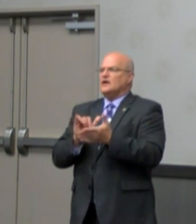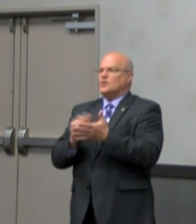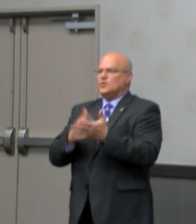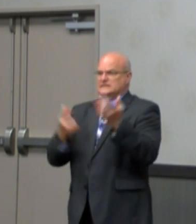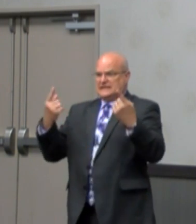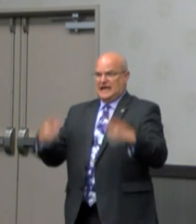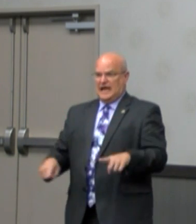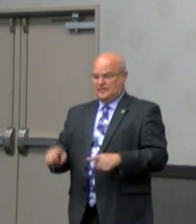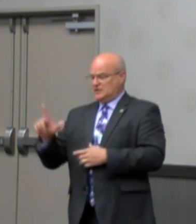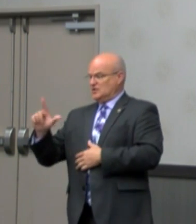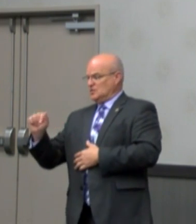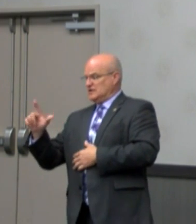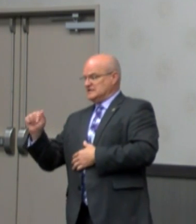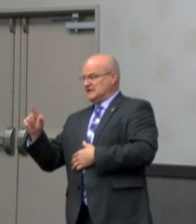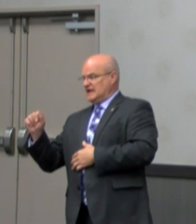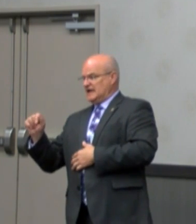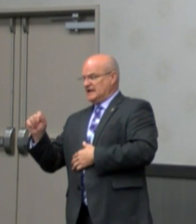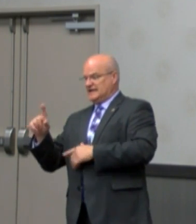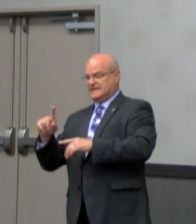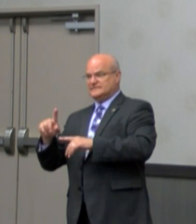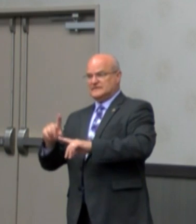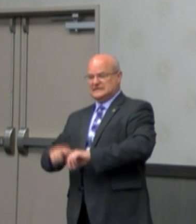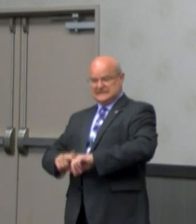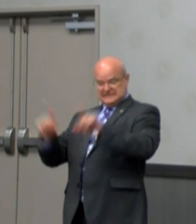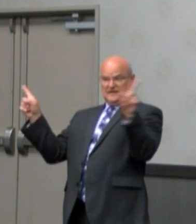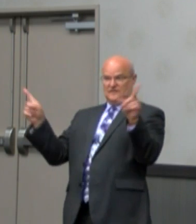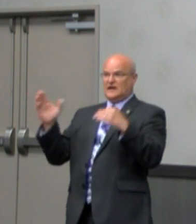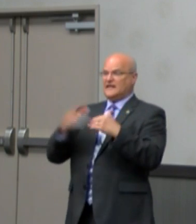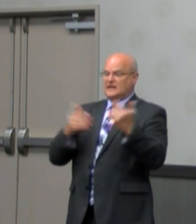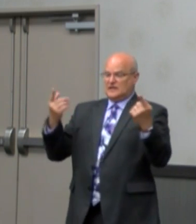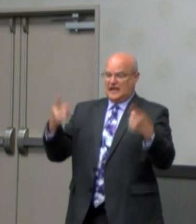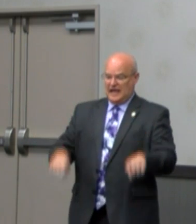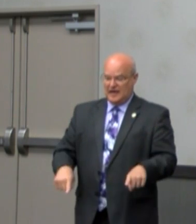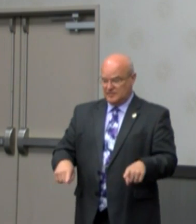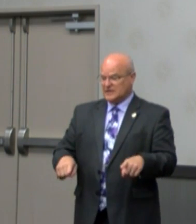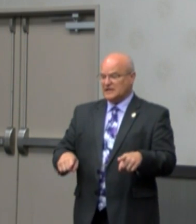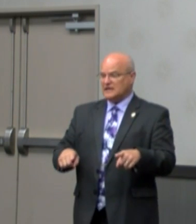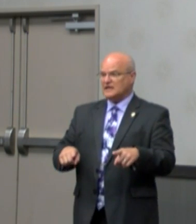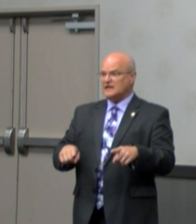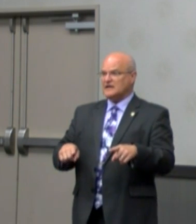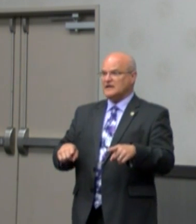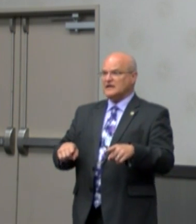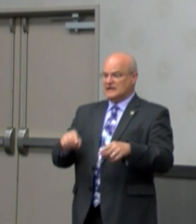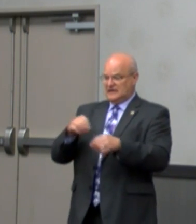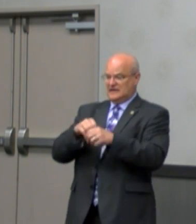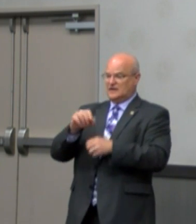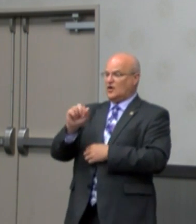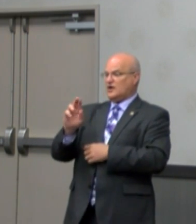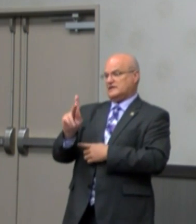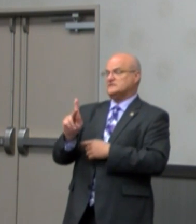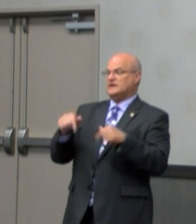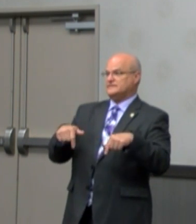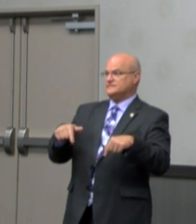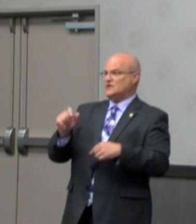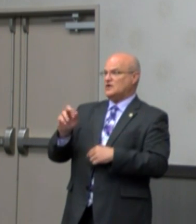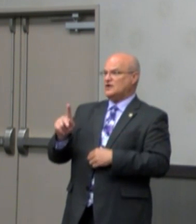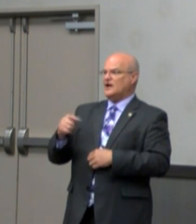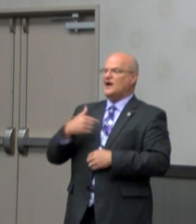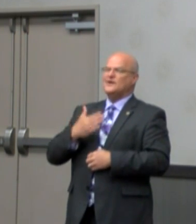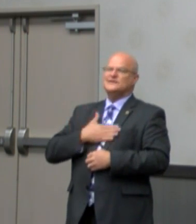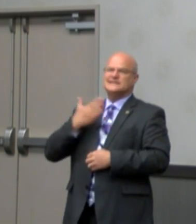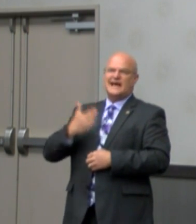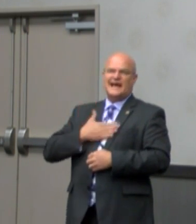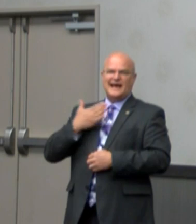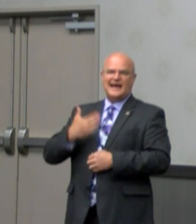What's happening in Louisiana is obviously very different from what's happening in Arkansas, and I was